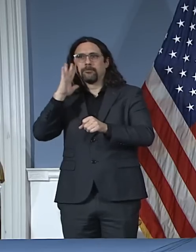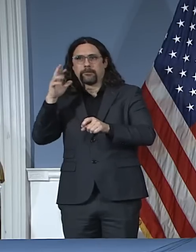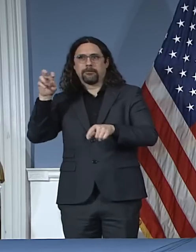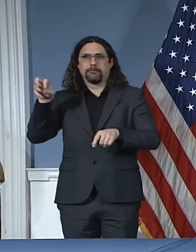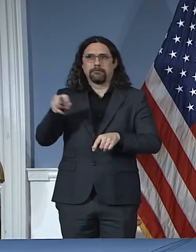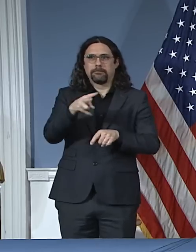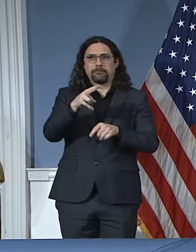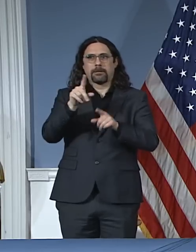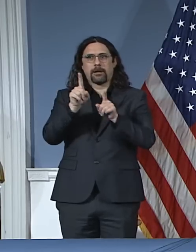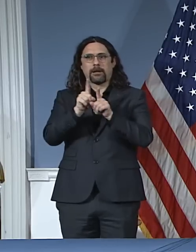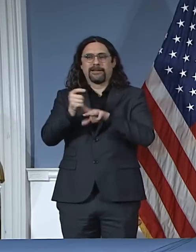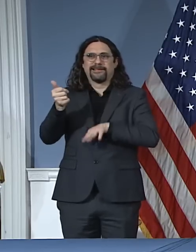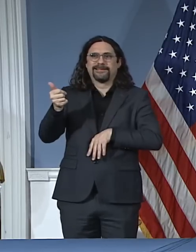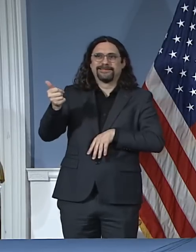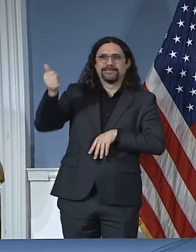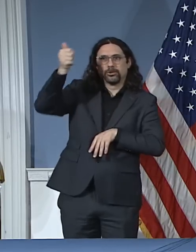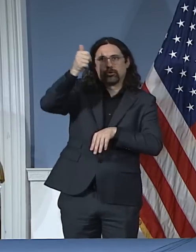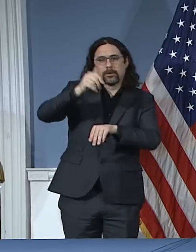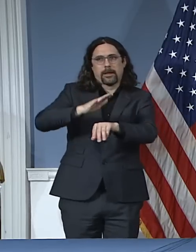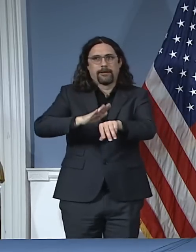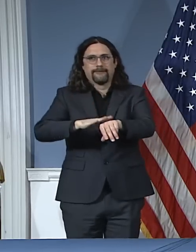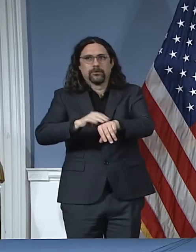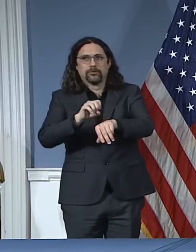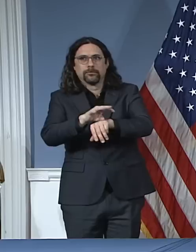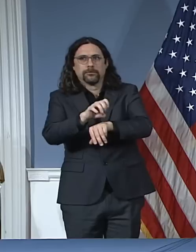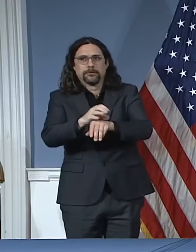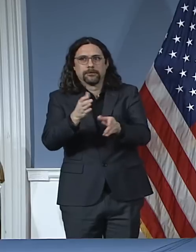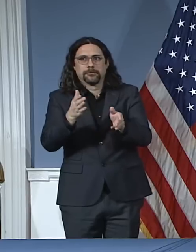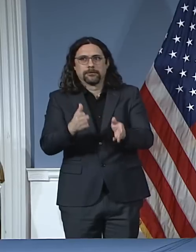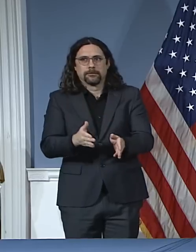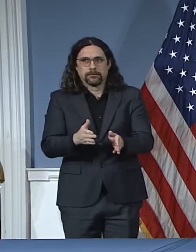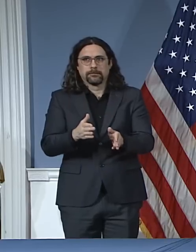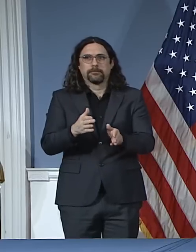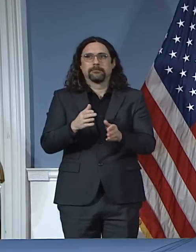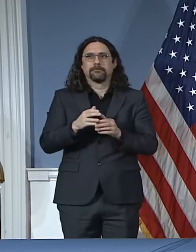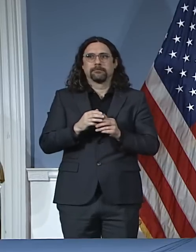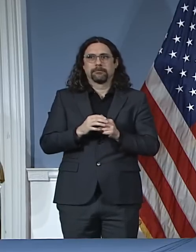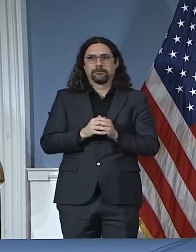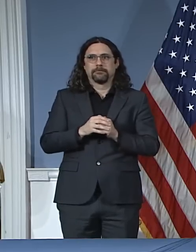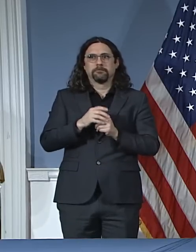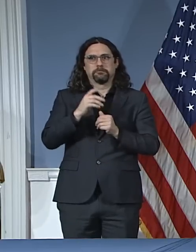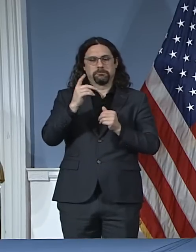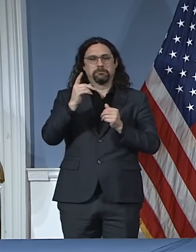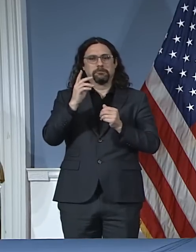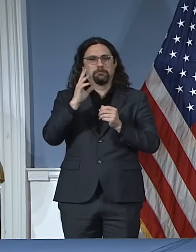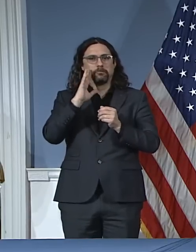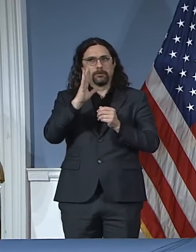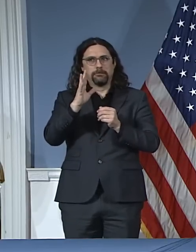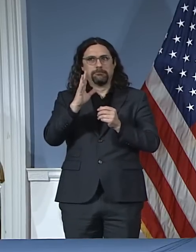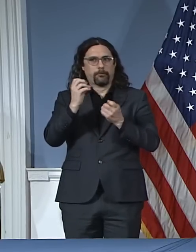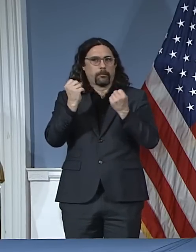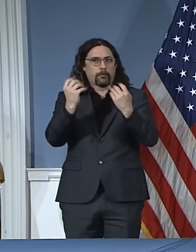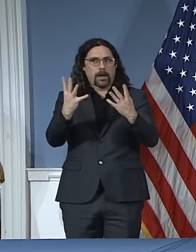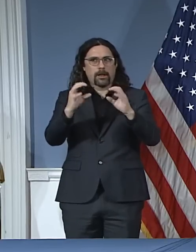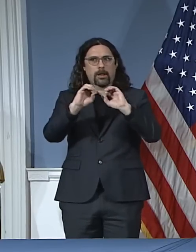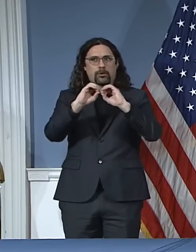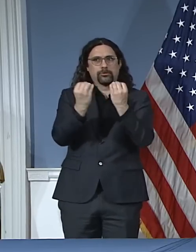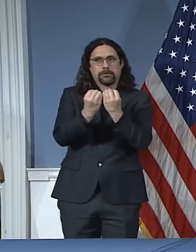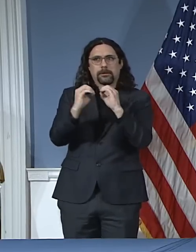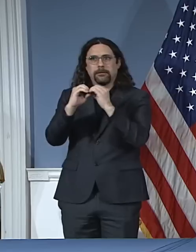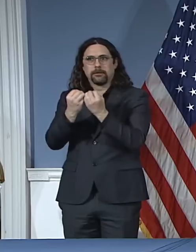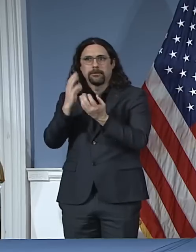that previously she worked with to help in normal times will help even more now in these tough